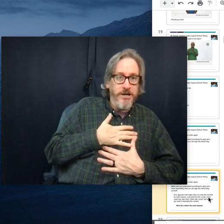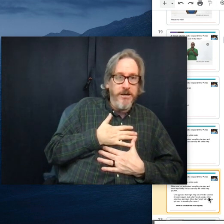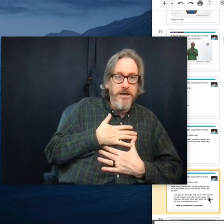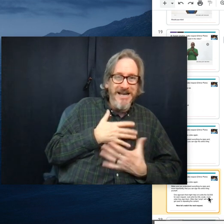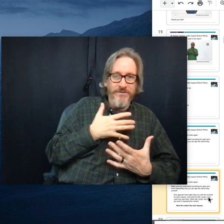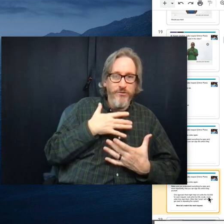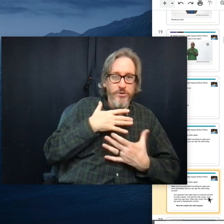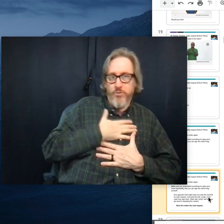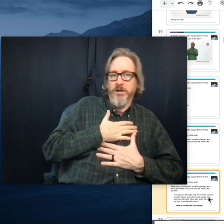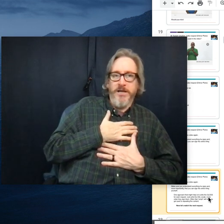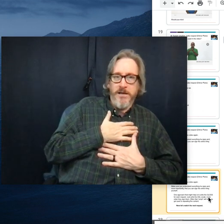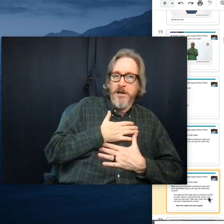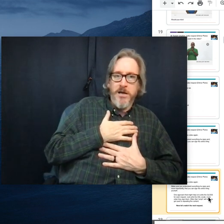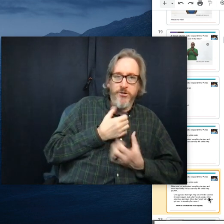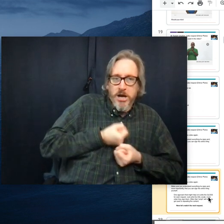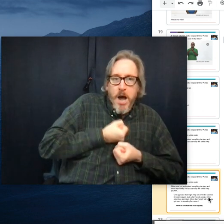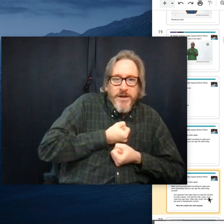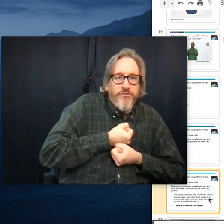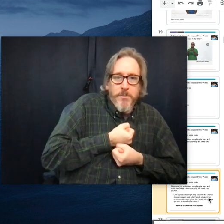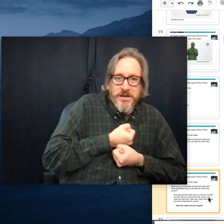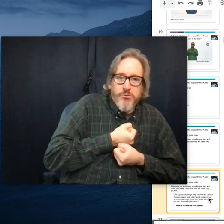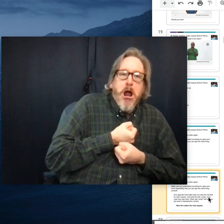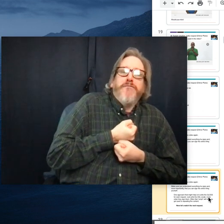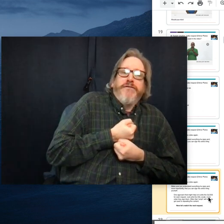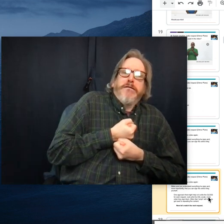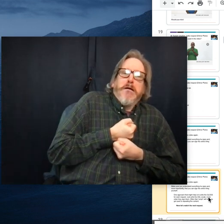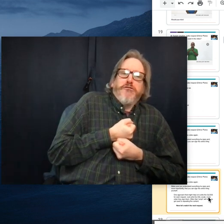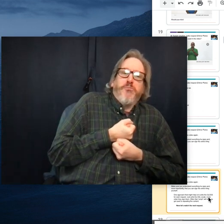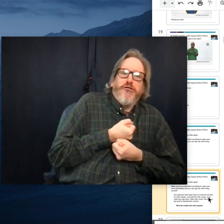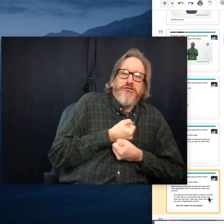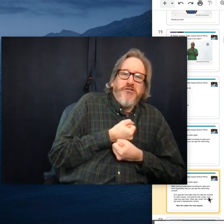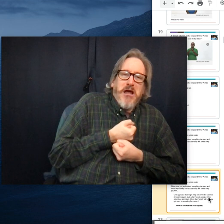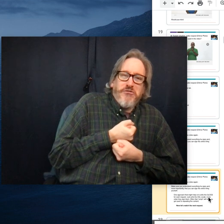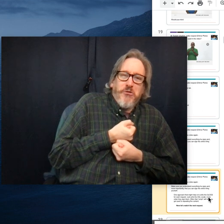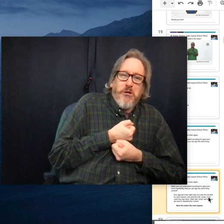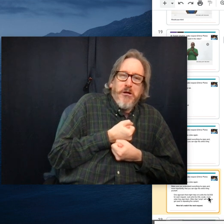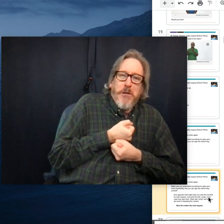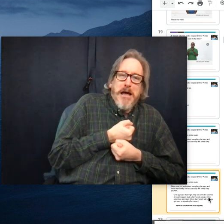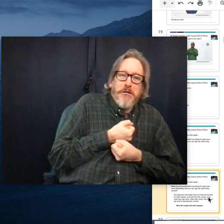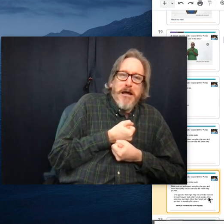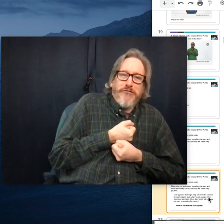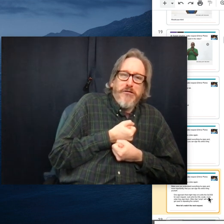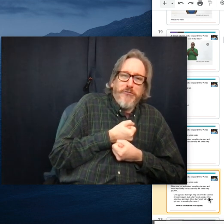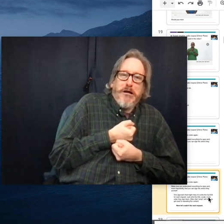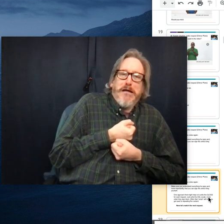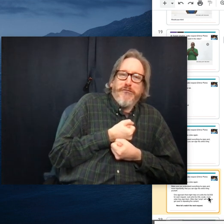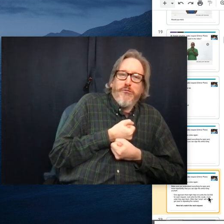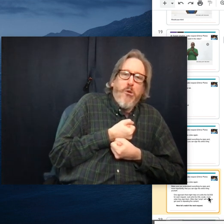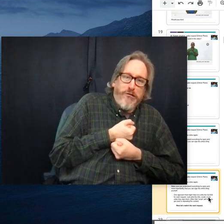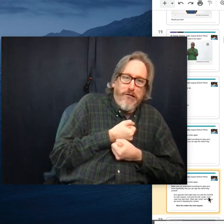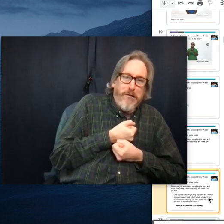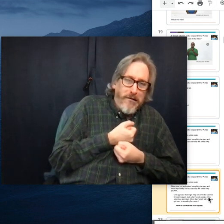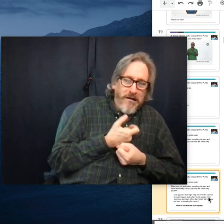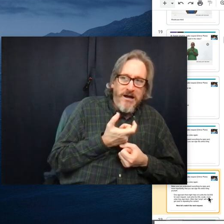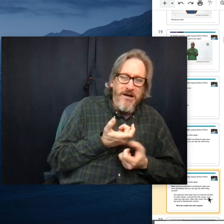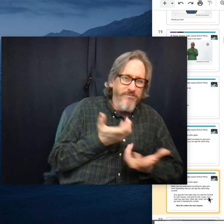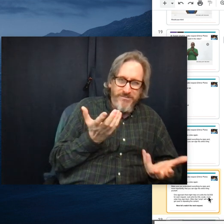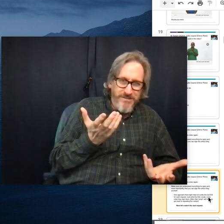internally, even if you're not coming from a place where I figured out this person's life story and why they're asking for a glass of water.